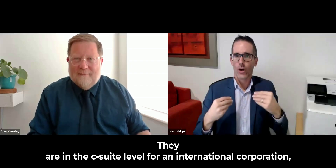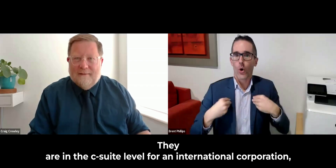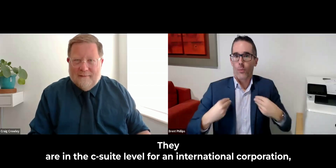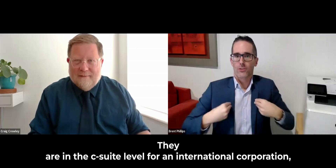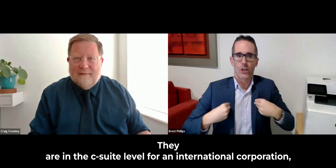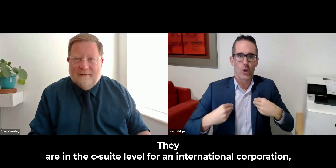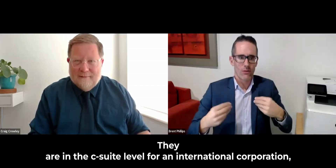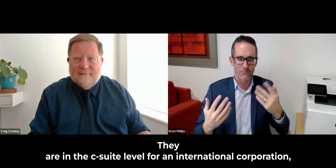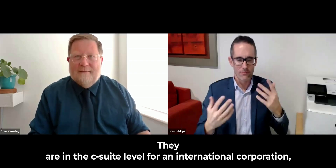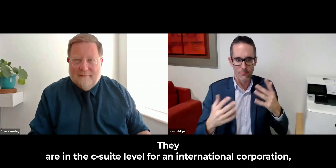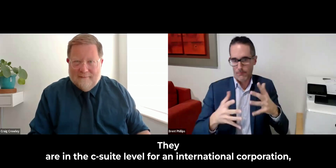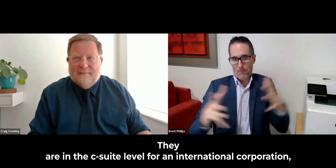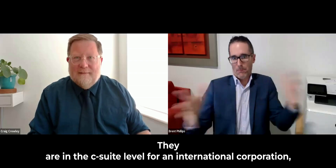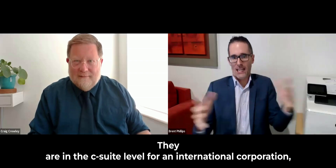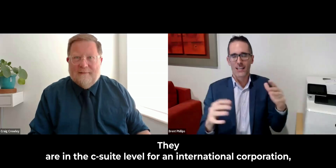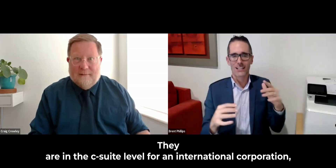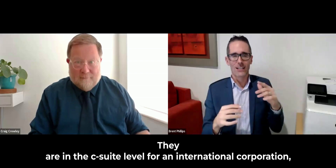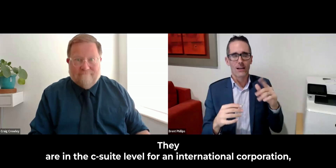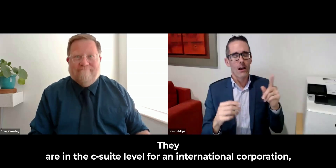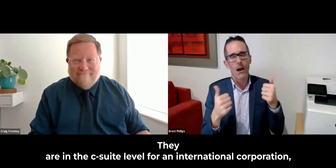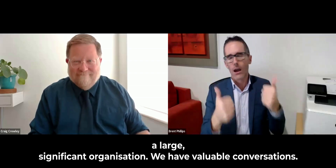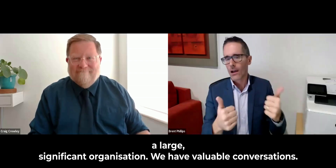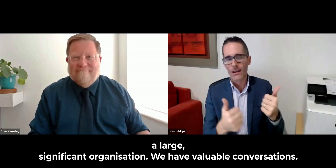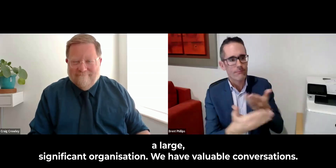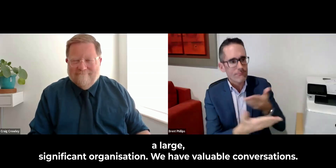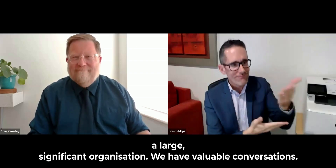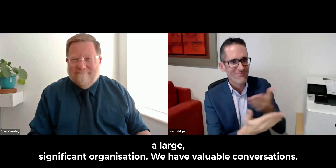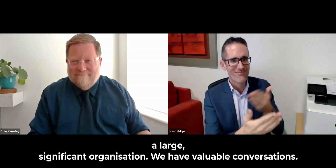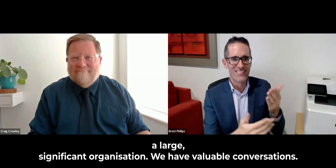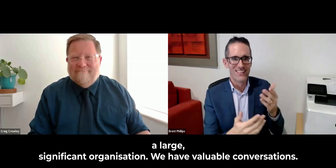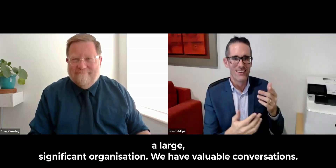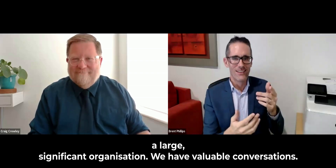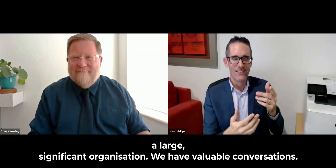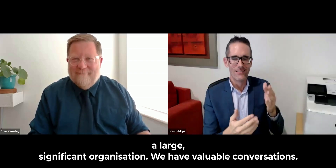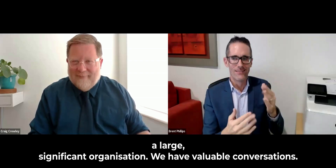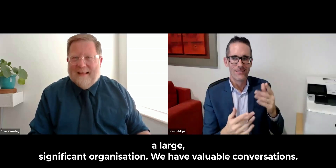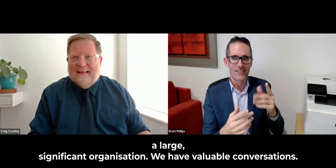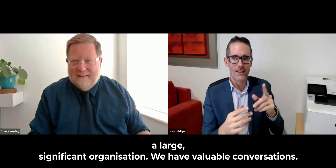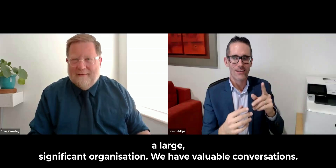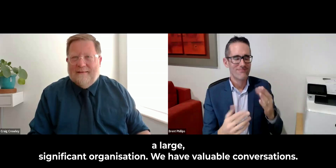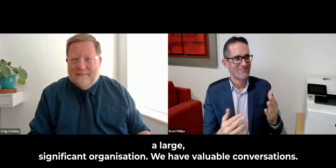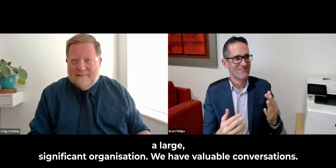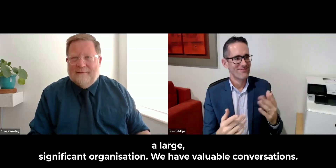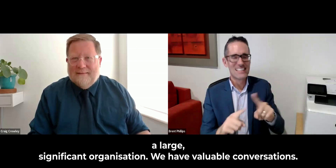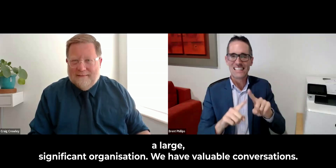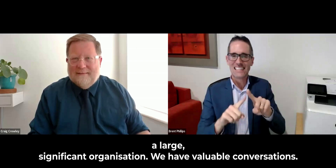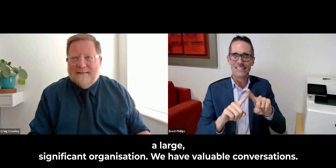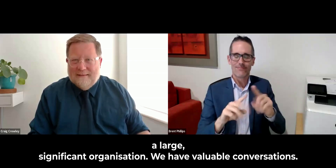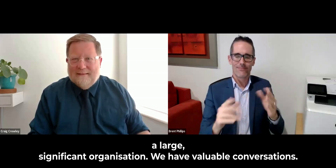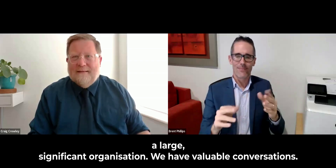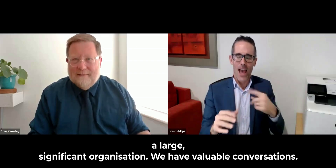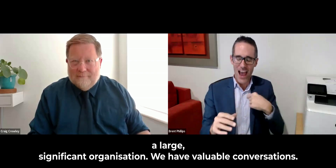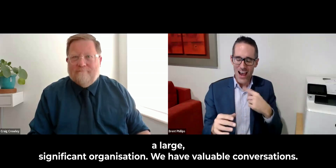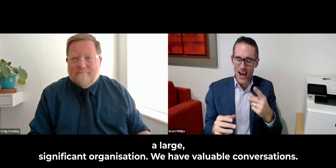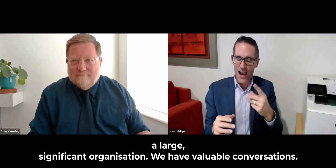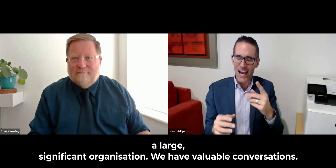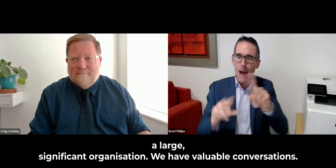level for an international corporation, a large, significant organization. We have valuable